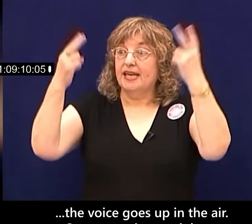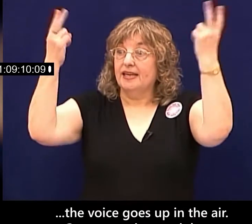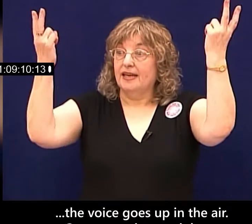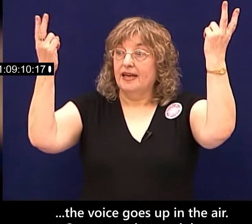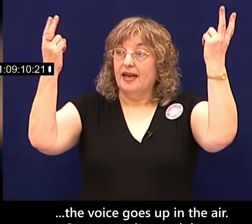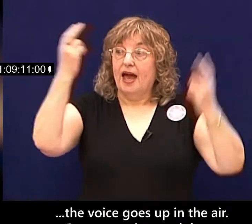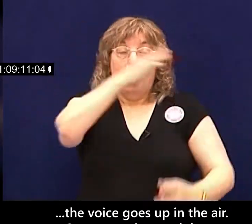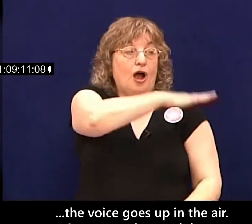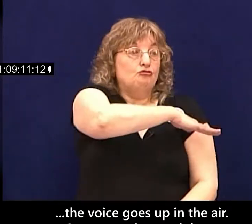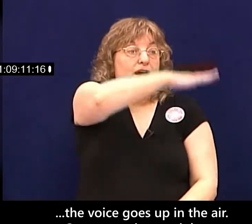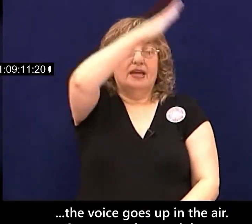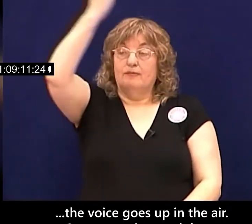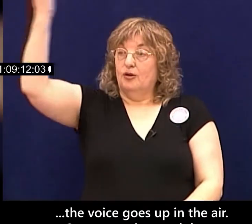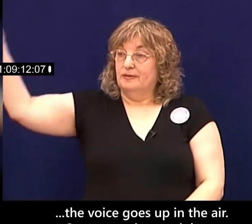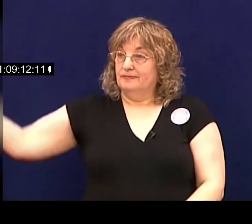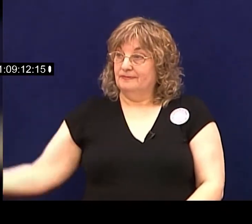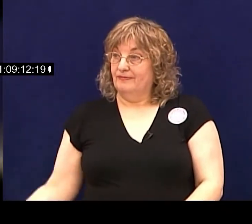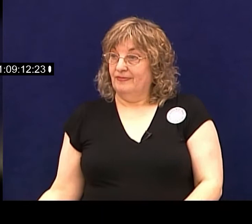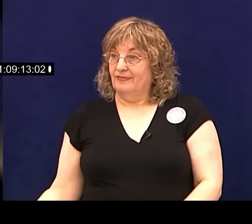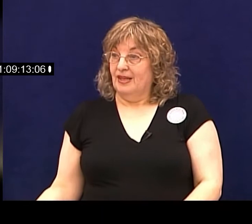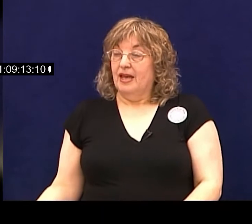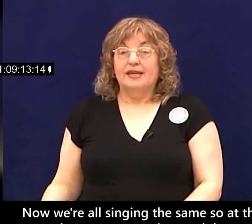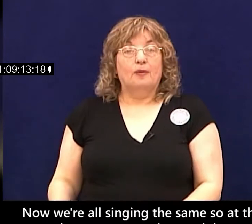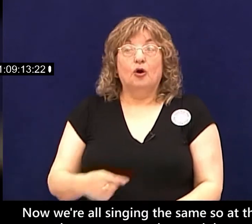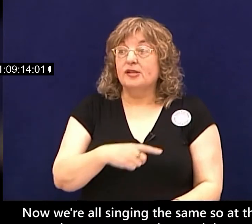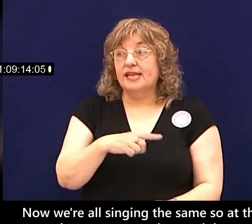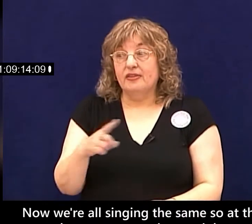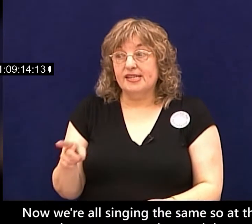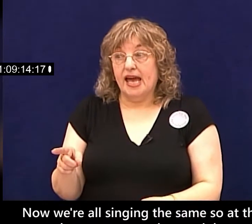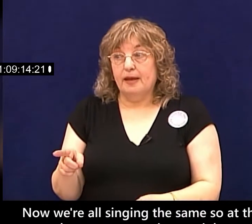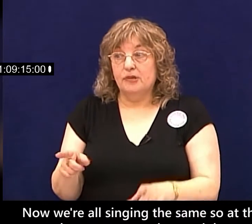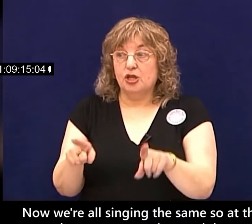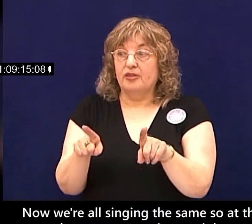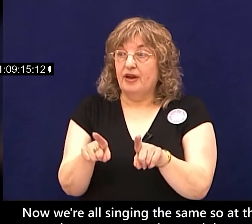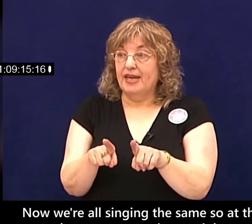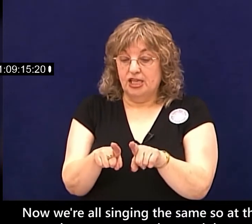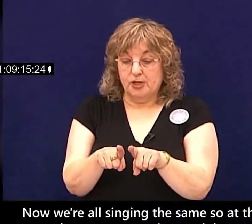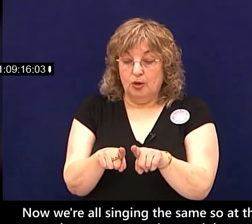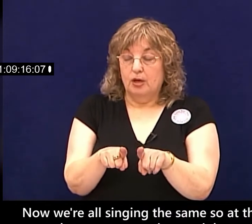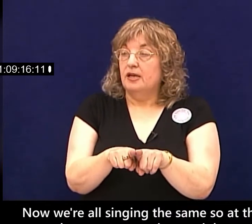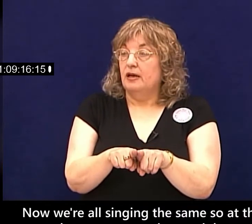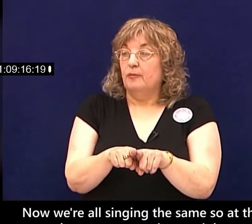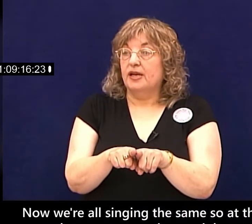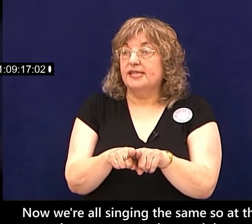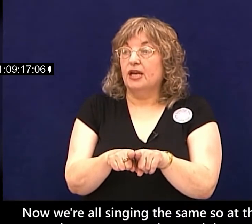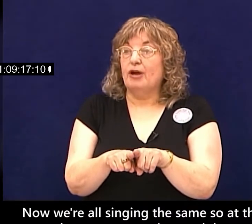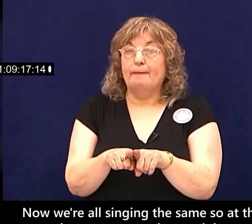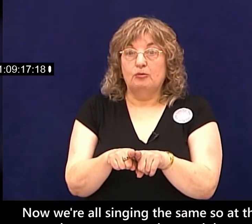sing a rainbow. Now we're all singing the same, so at the very end we go, we can sing a rainbow